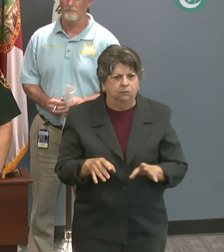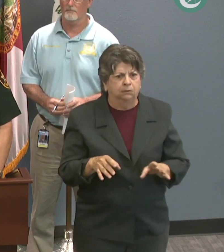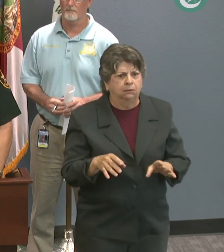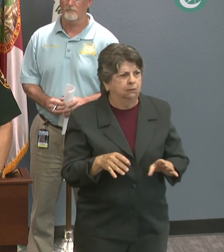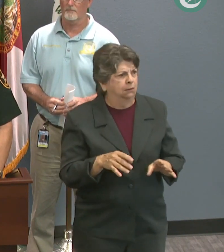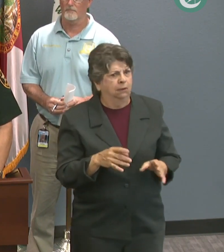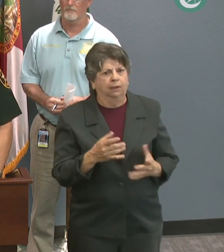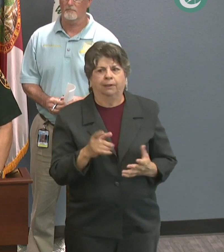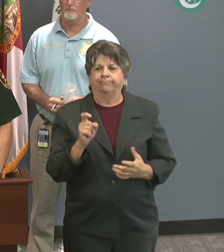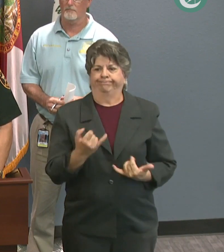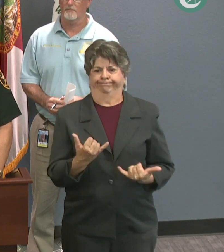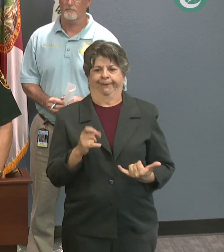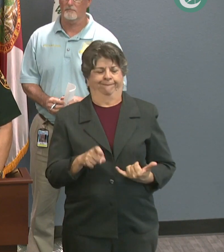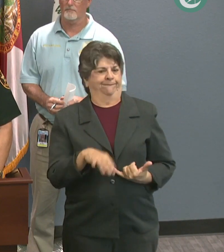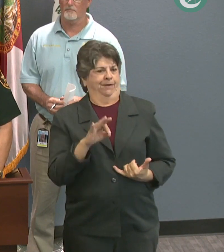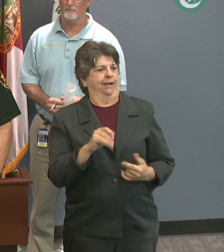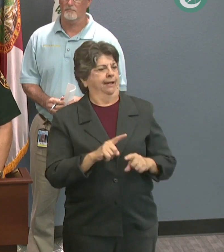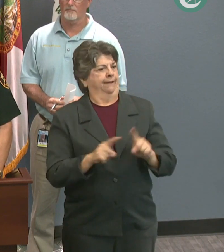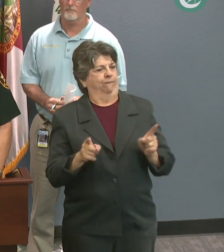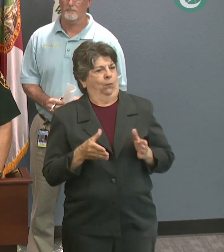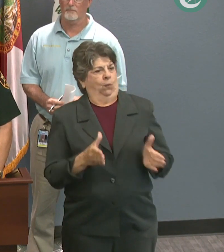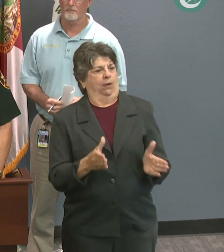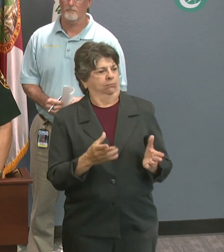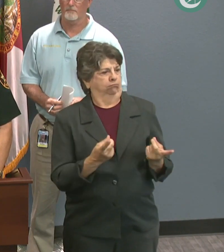and have patience.